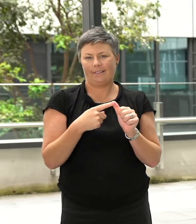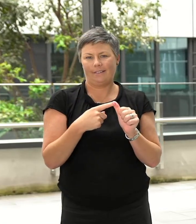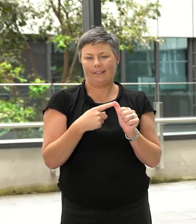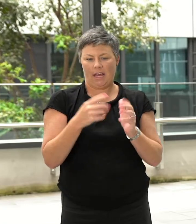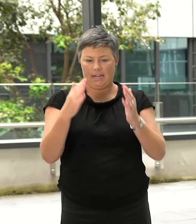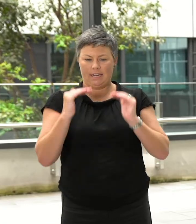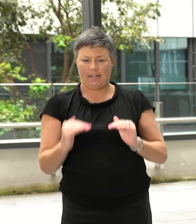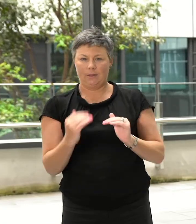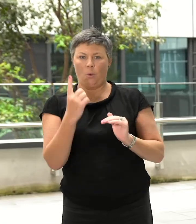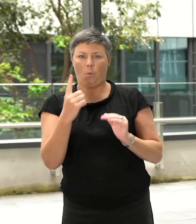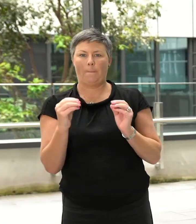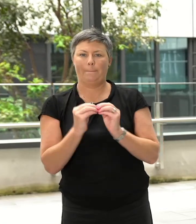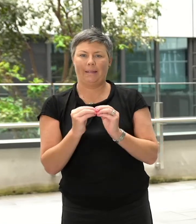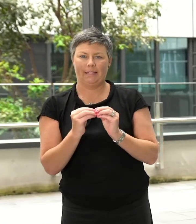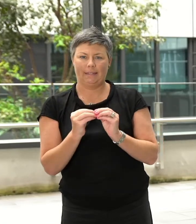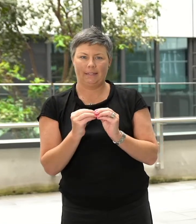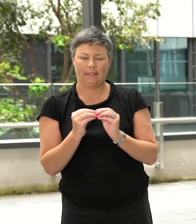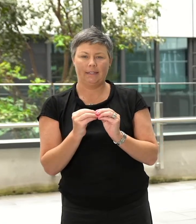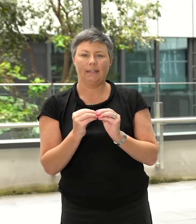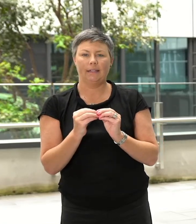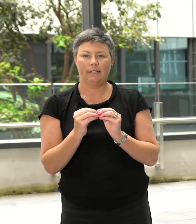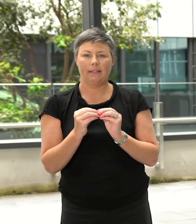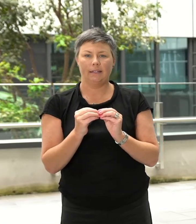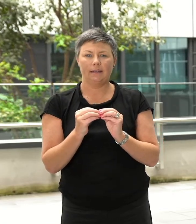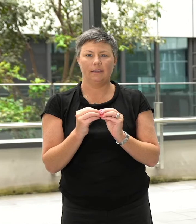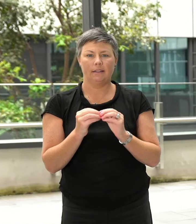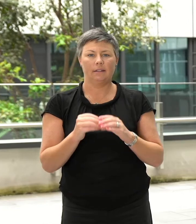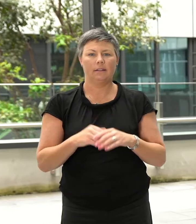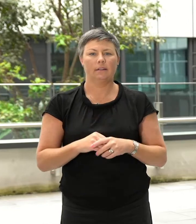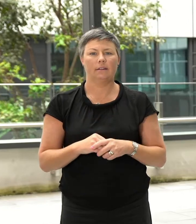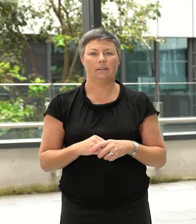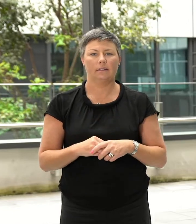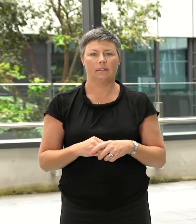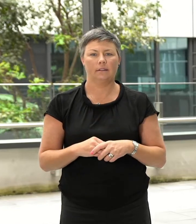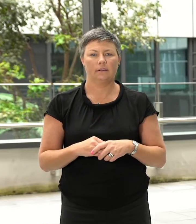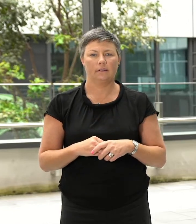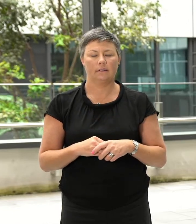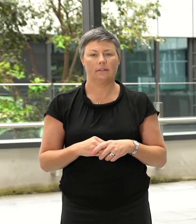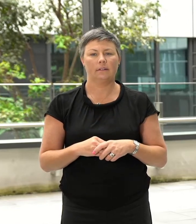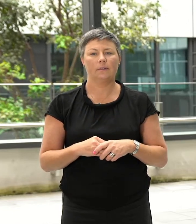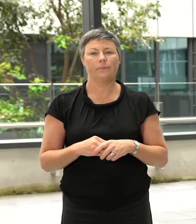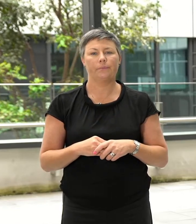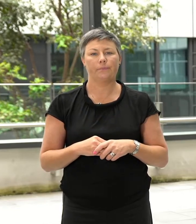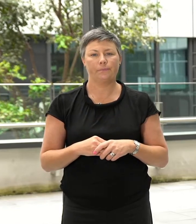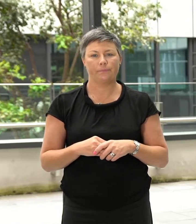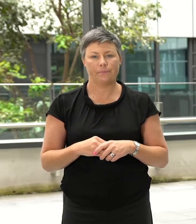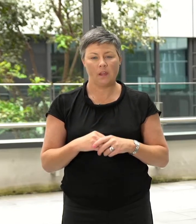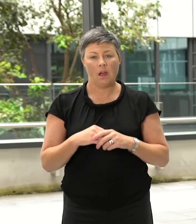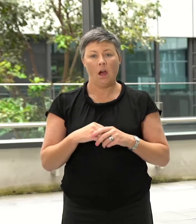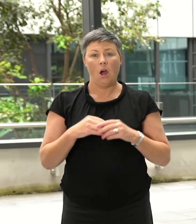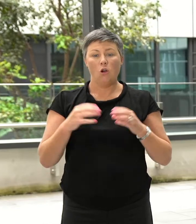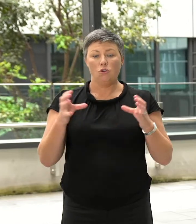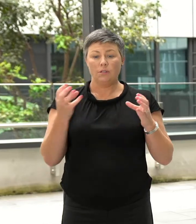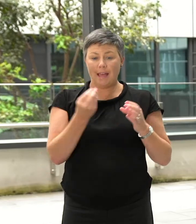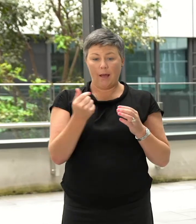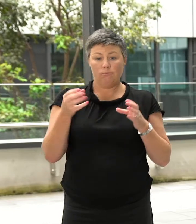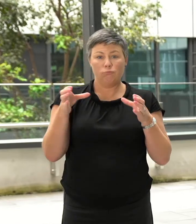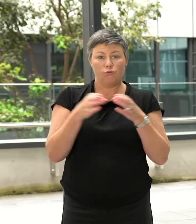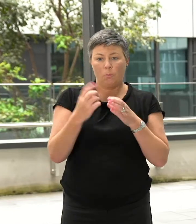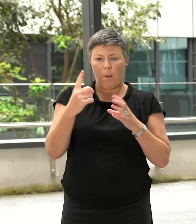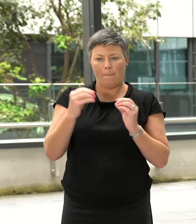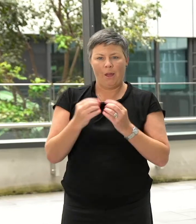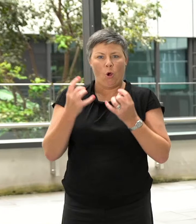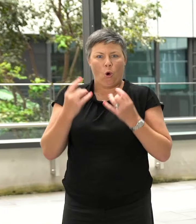1B. The only other 1B people is, as I say, if at the end of the day it's either throw it in the bin or use it on